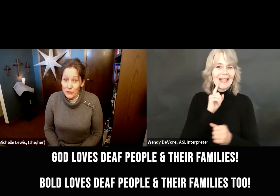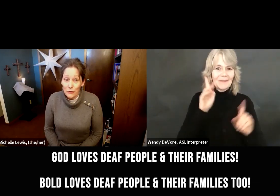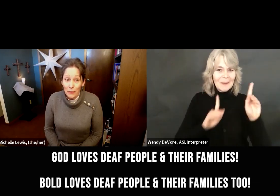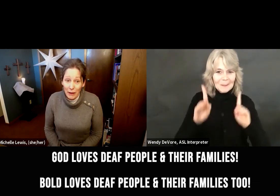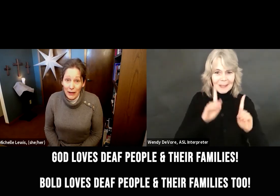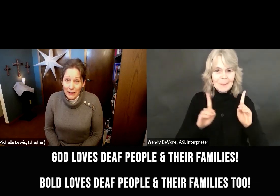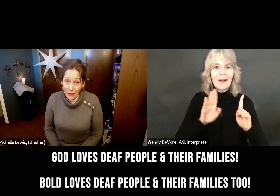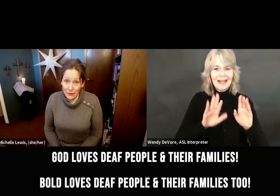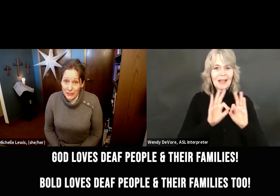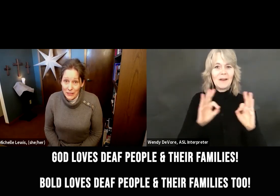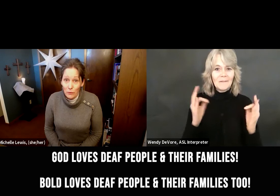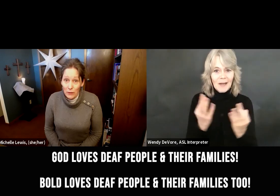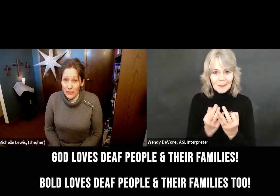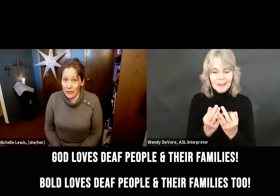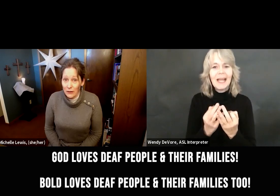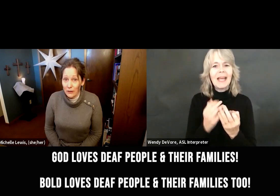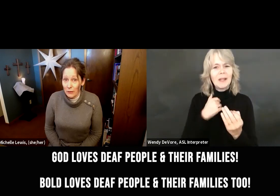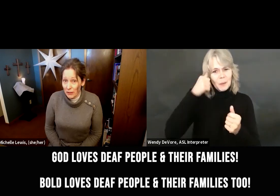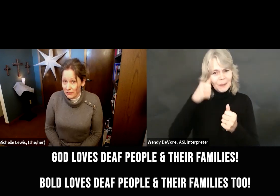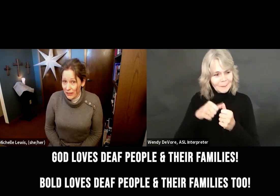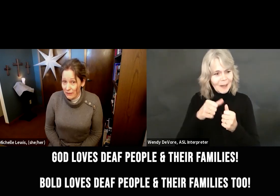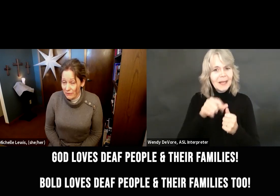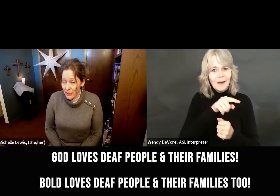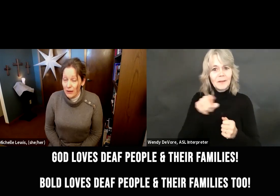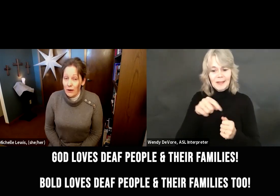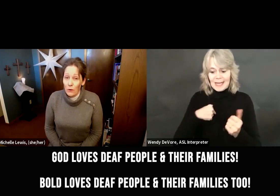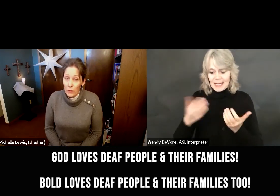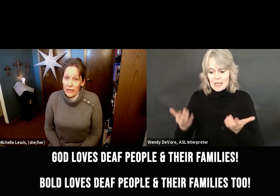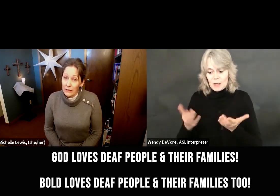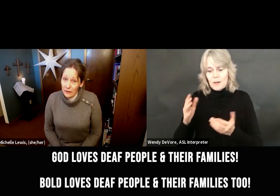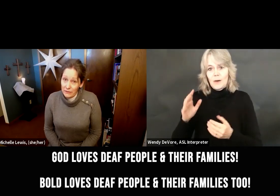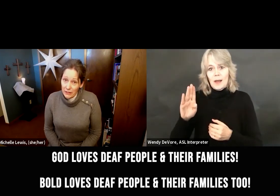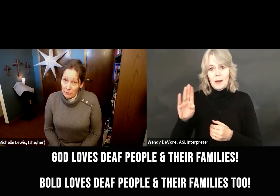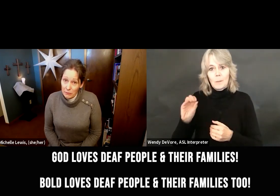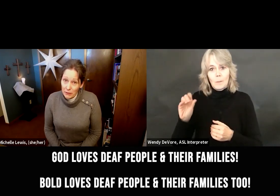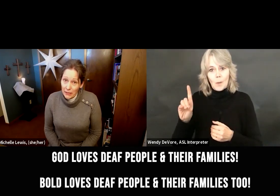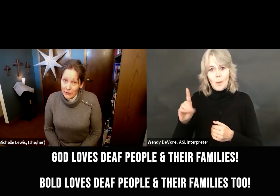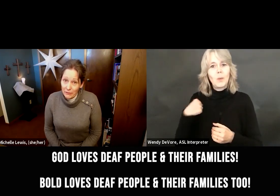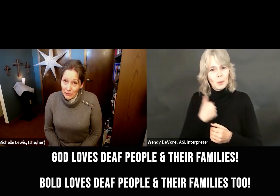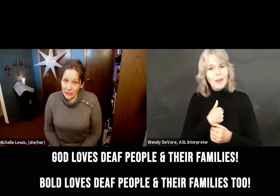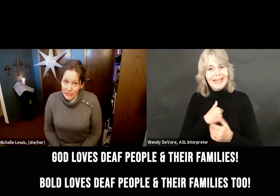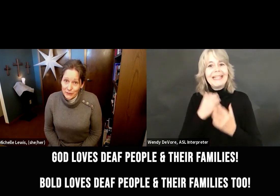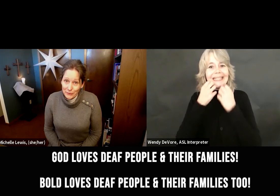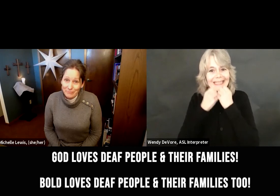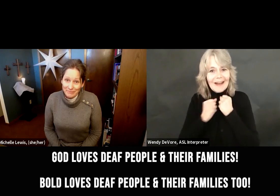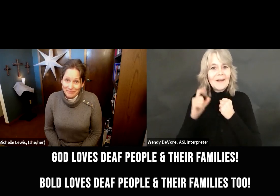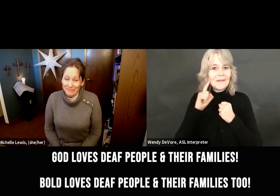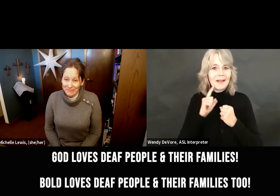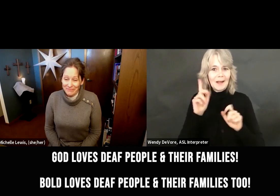And to remind others that we here at Bread of Life, we love deaf people and their families too.